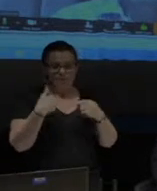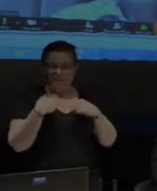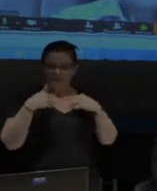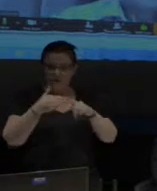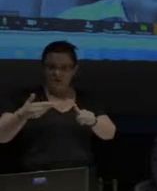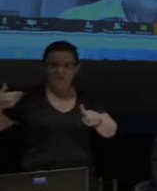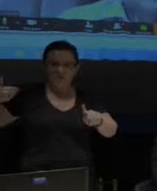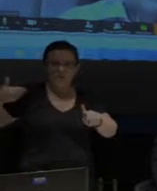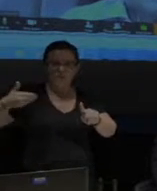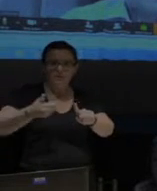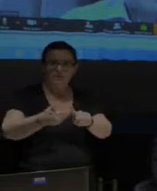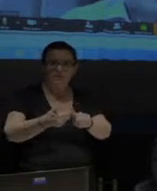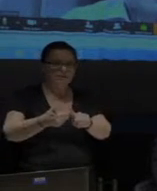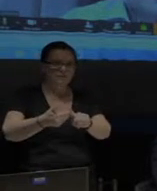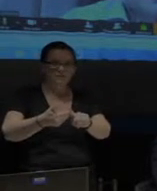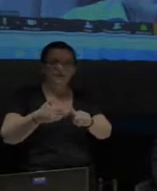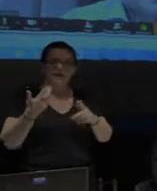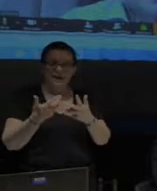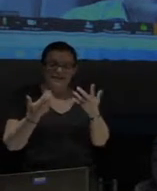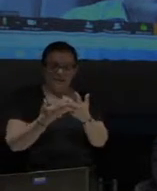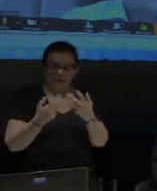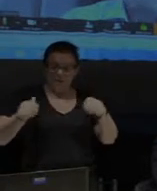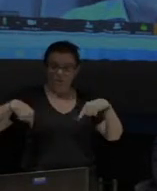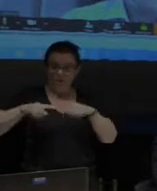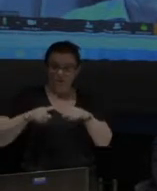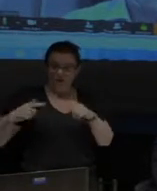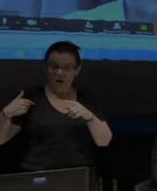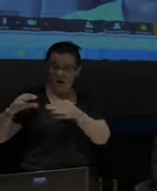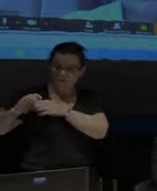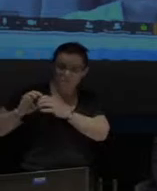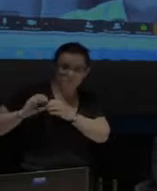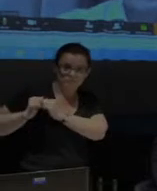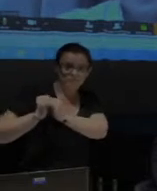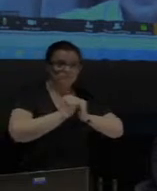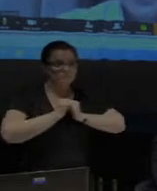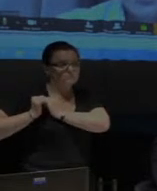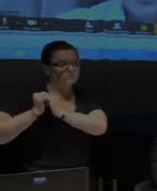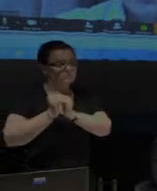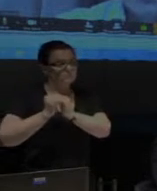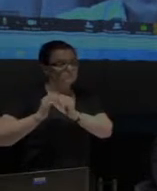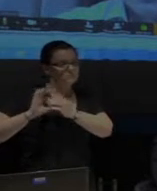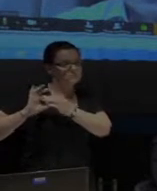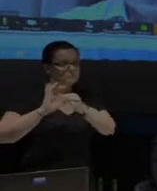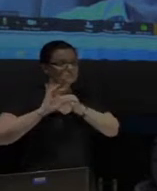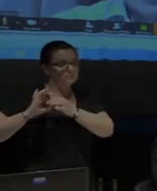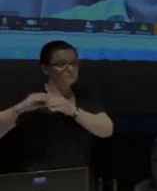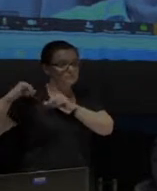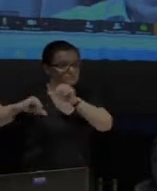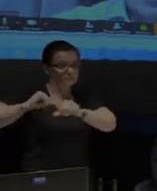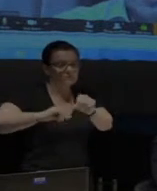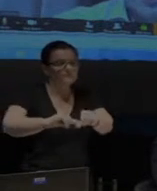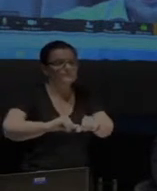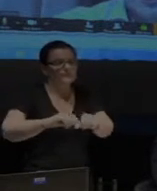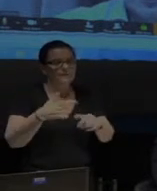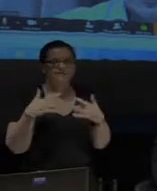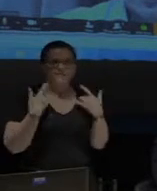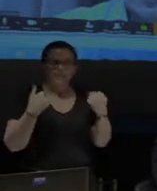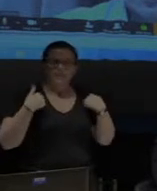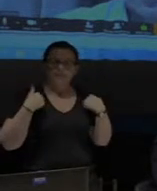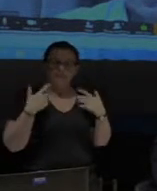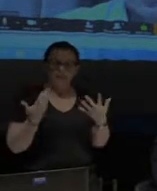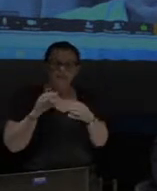journey, it's how unified we are on making the journey. I think we're in a really fragmented position.